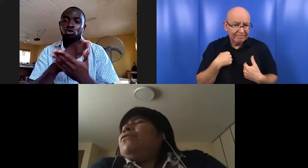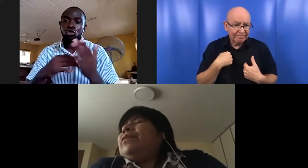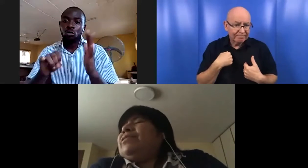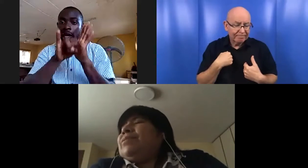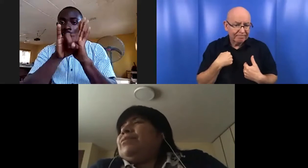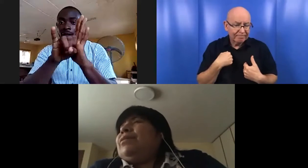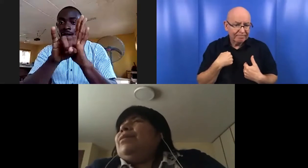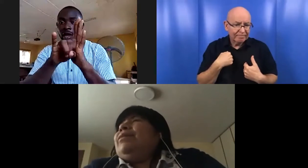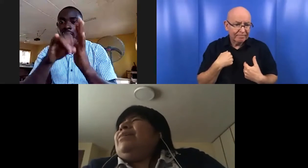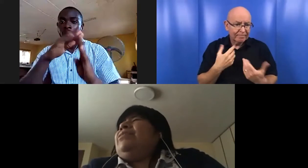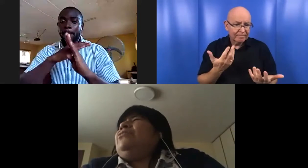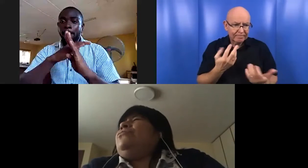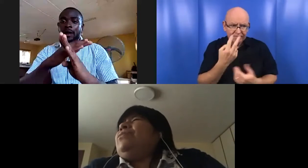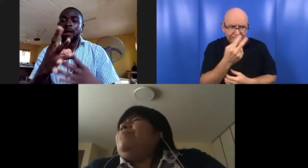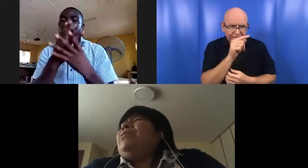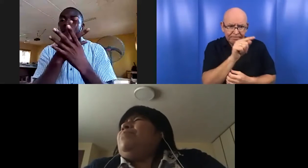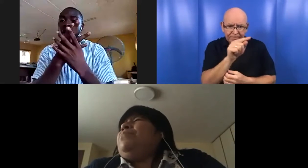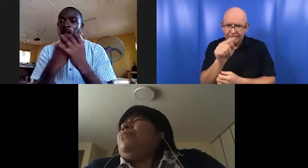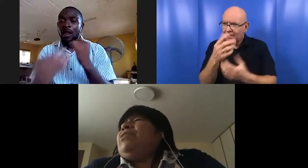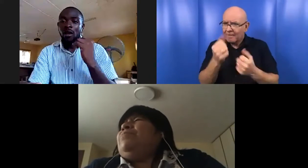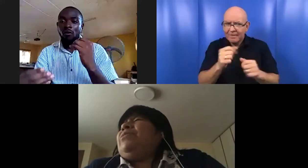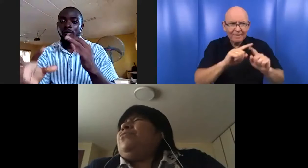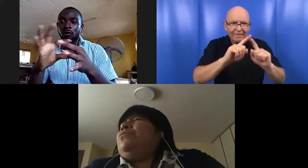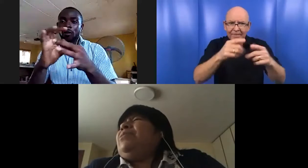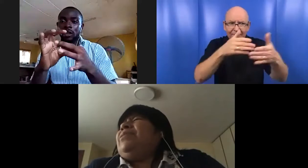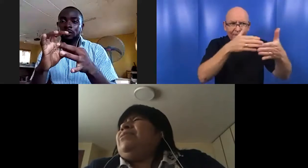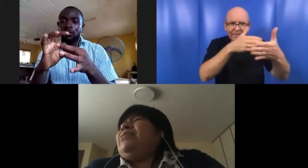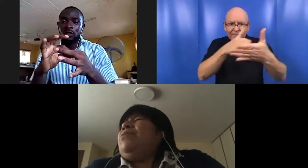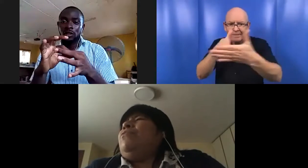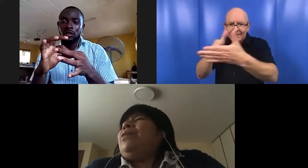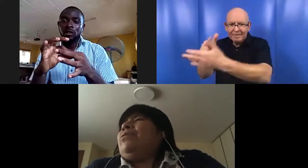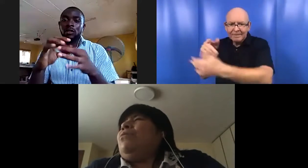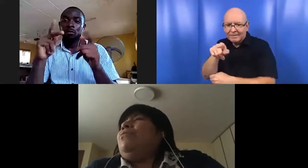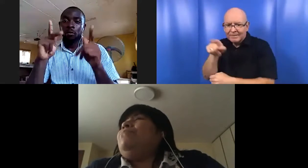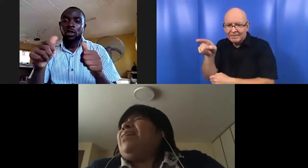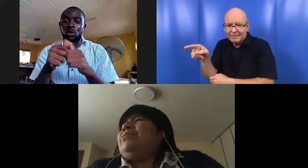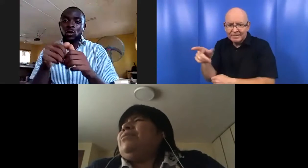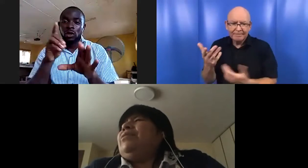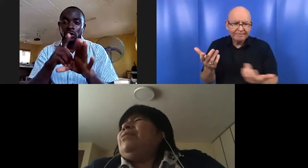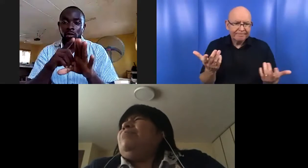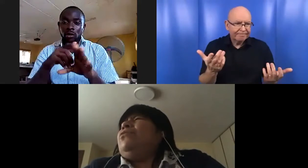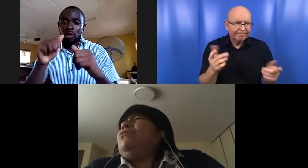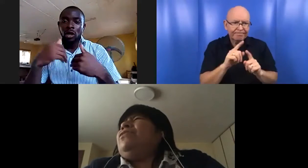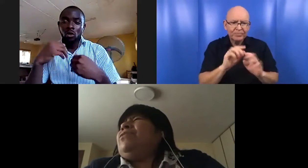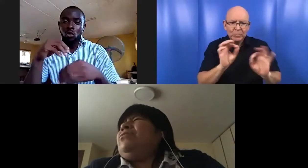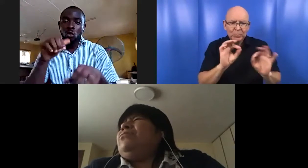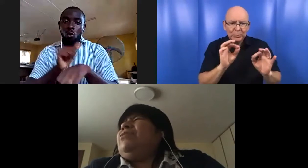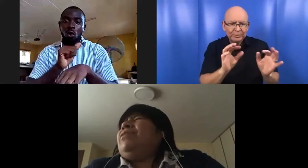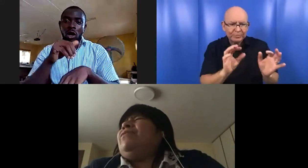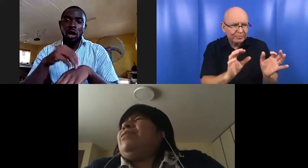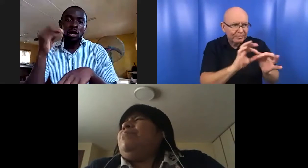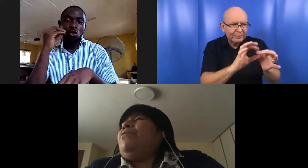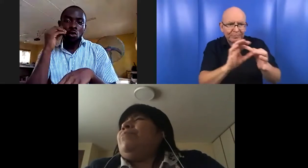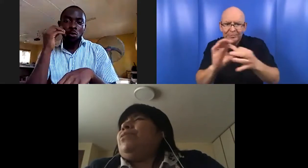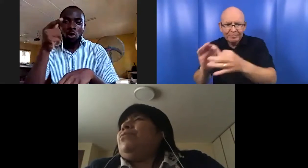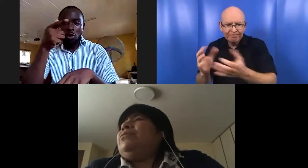of connectivity. It's true that many people, especially persons with disability, can work at home, but in most of the region, it was